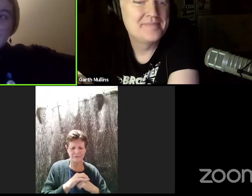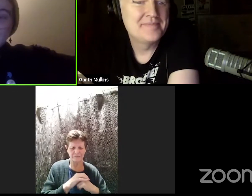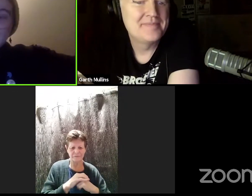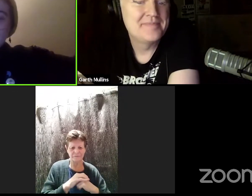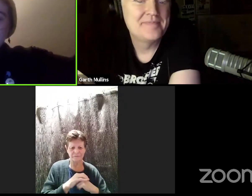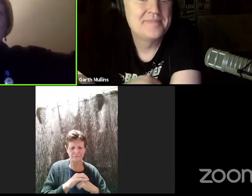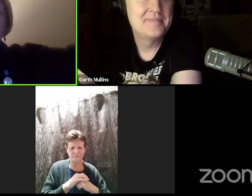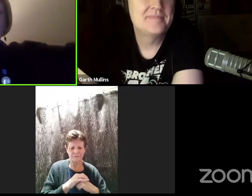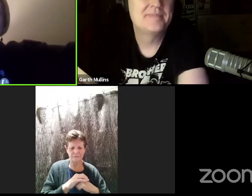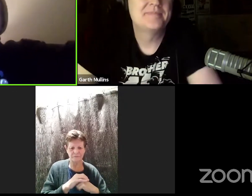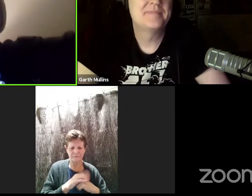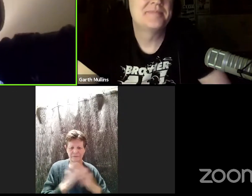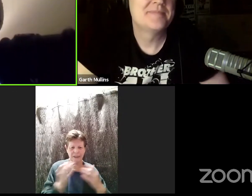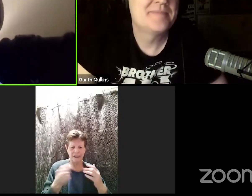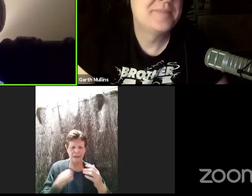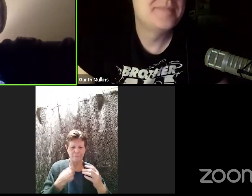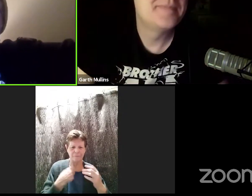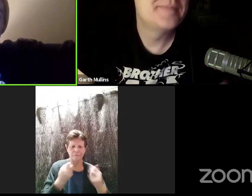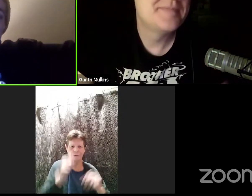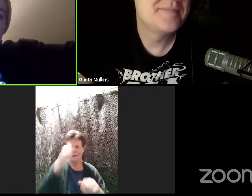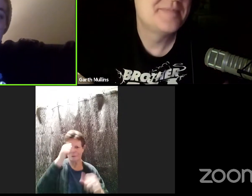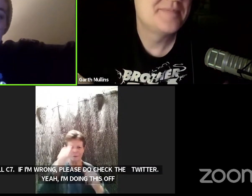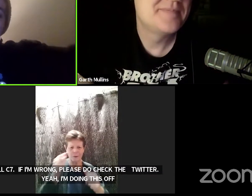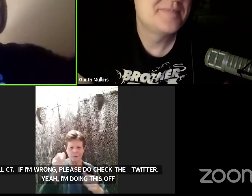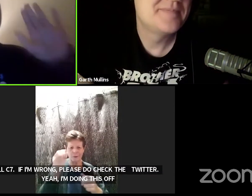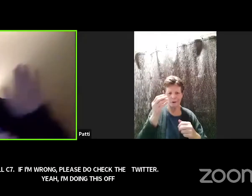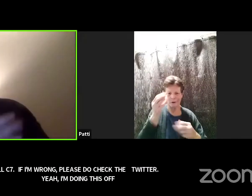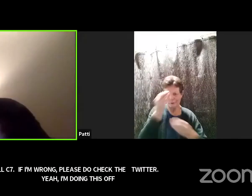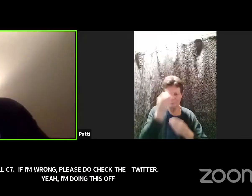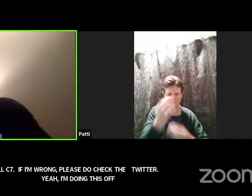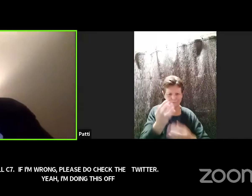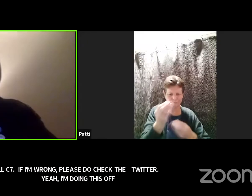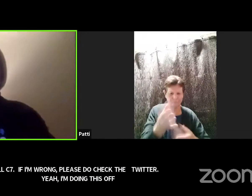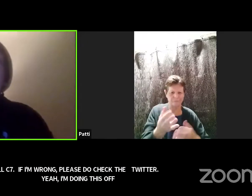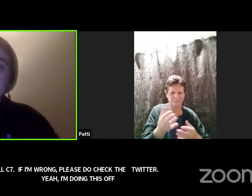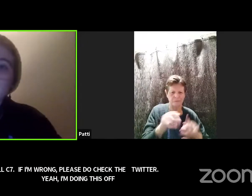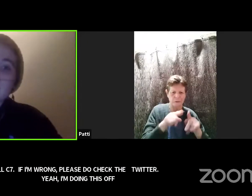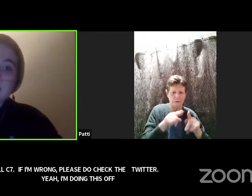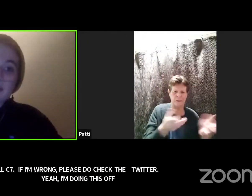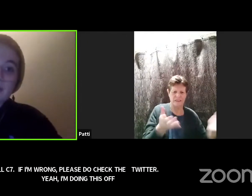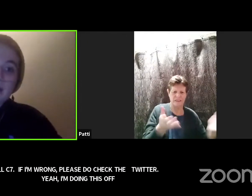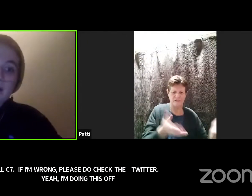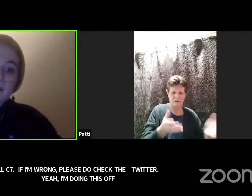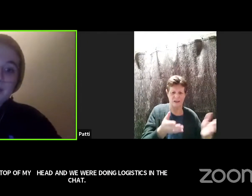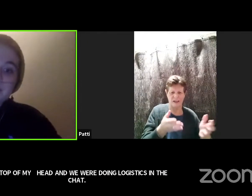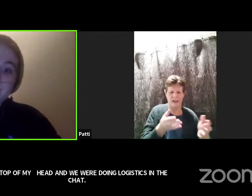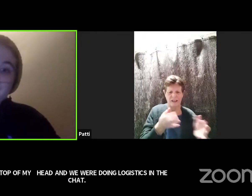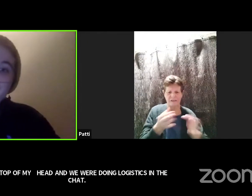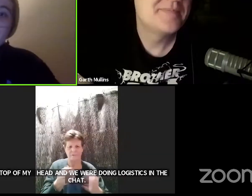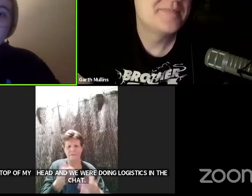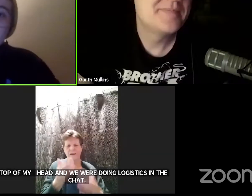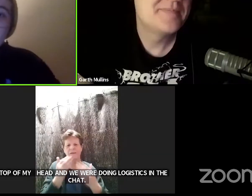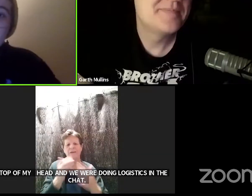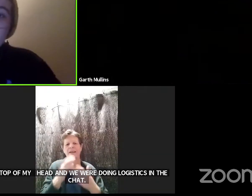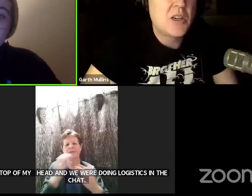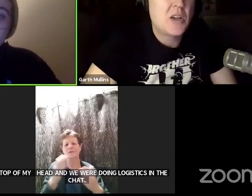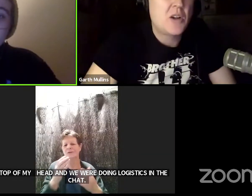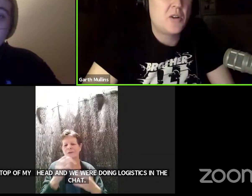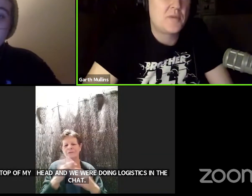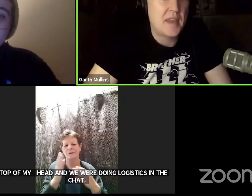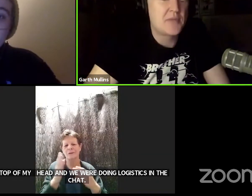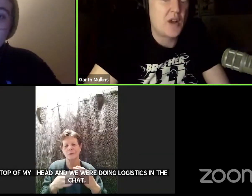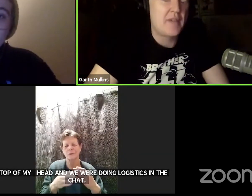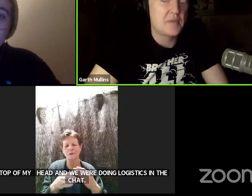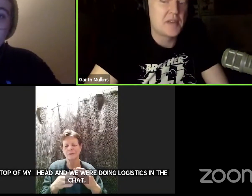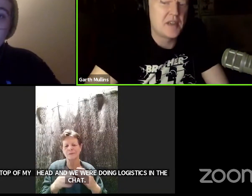off the top of my head and uh we were doing logistics in the chat so again thank you for closing us on such a great note um